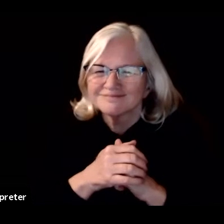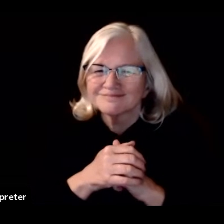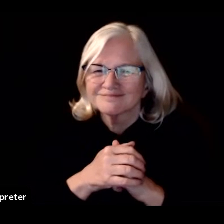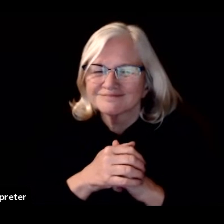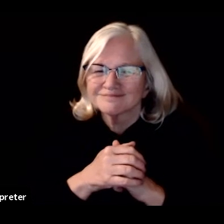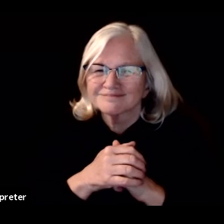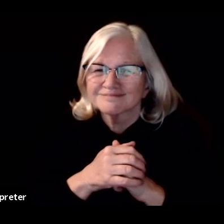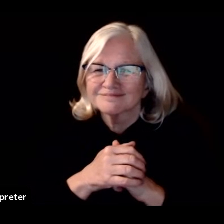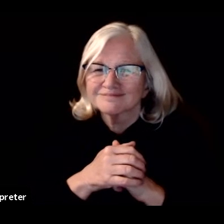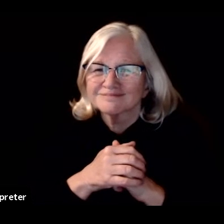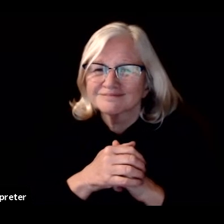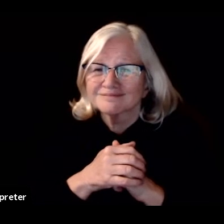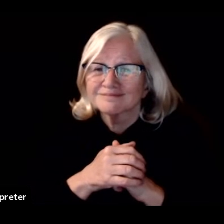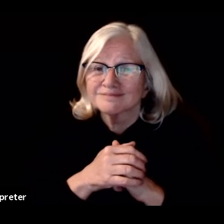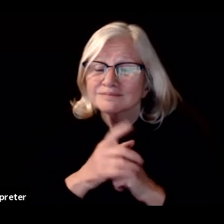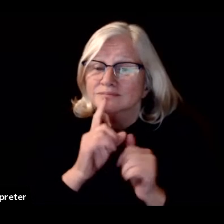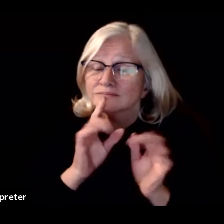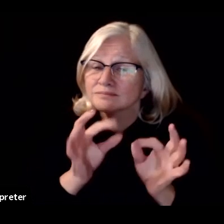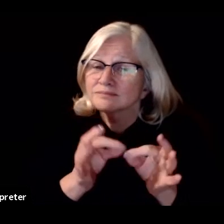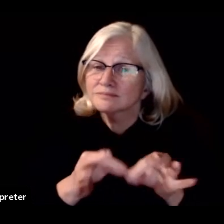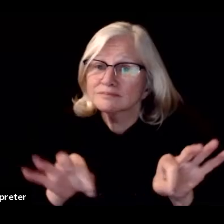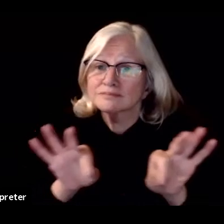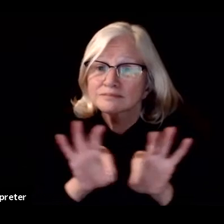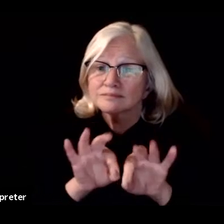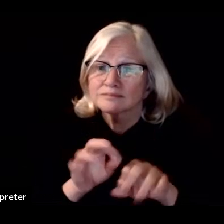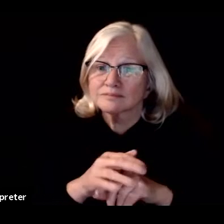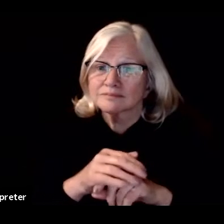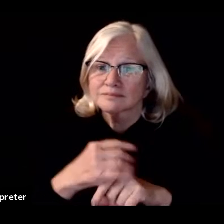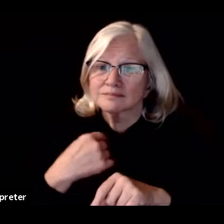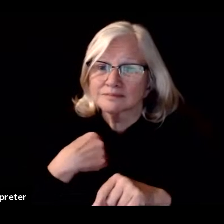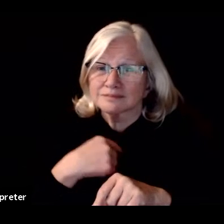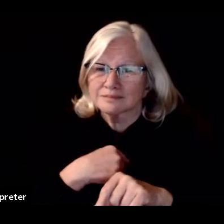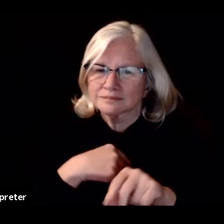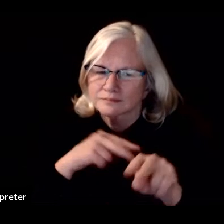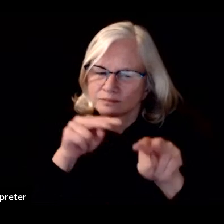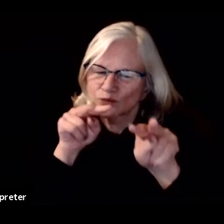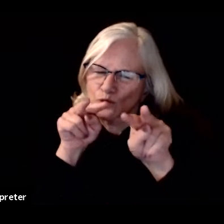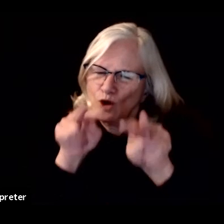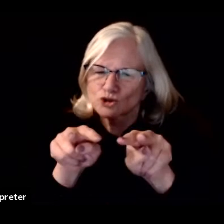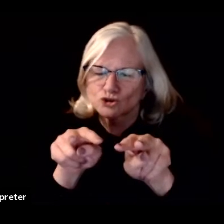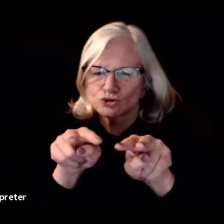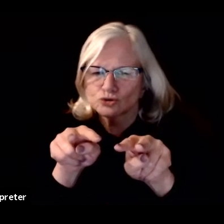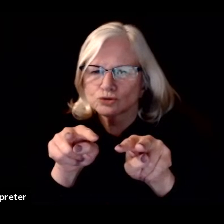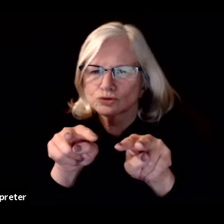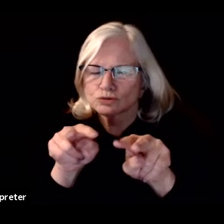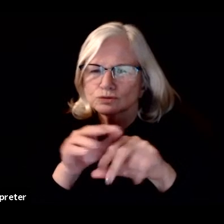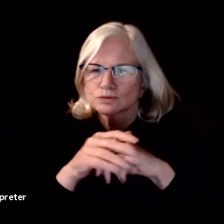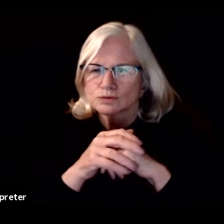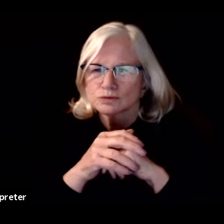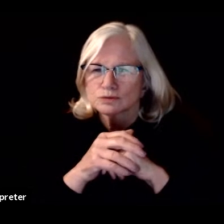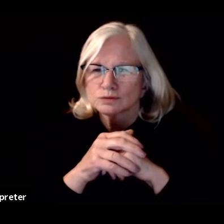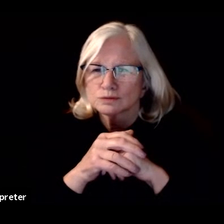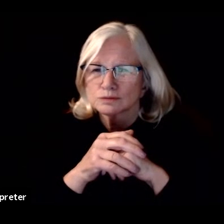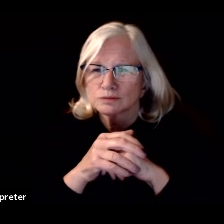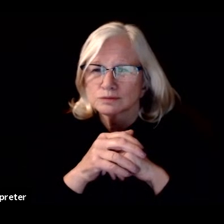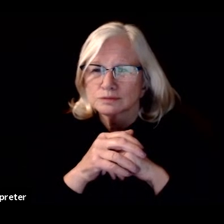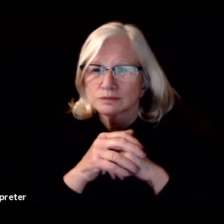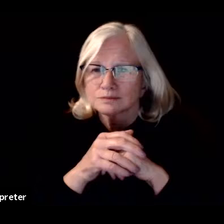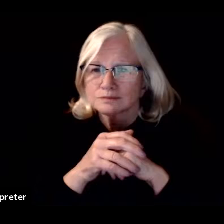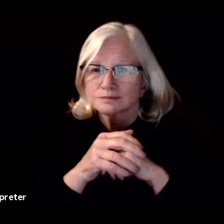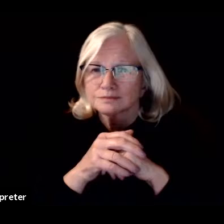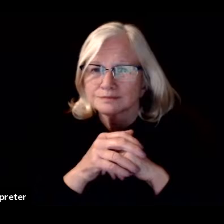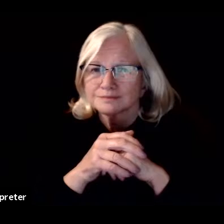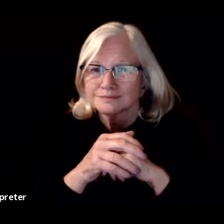importance of keeping a close eye on this. And I don't mean to suggest that there's no cause